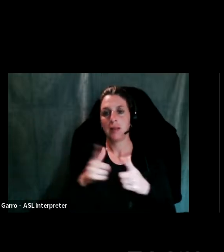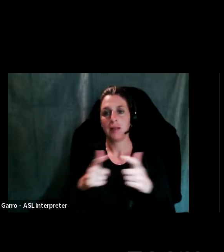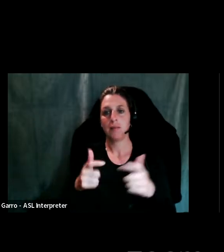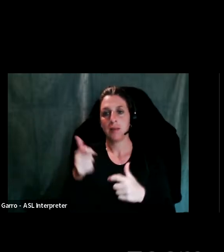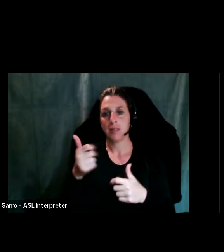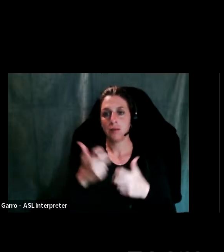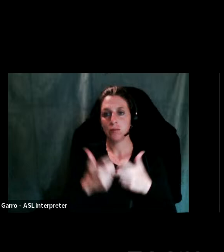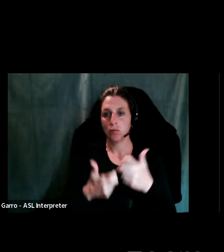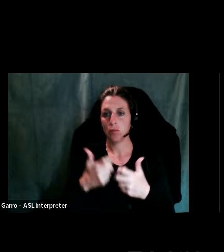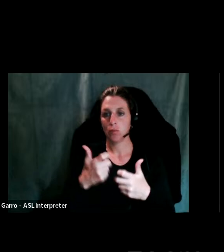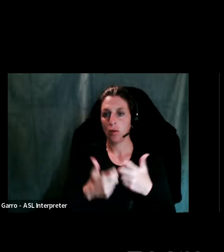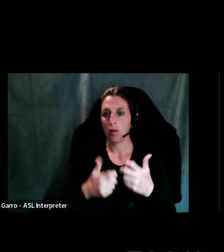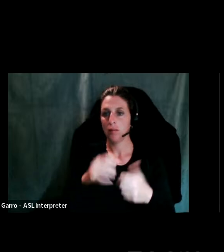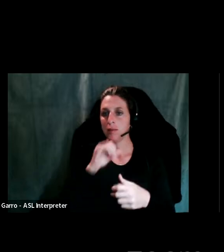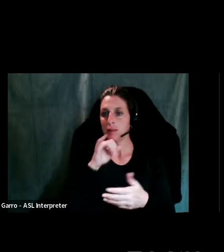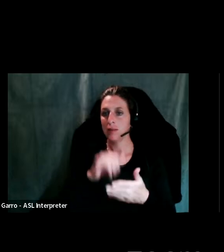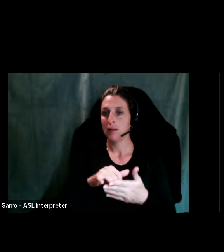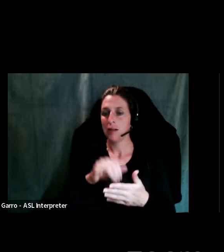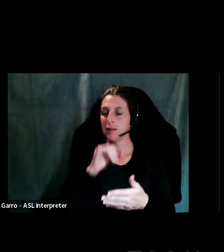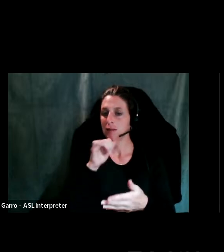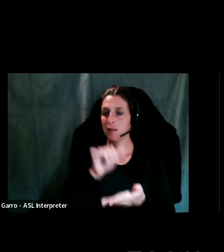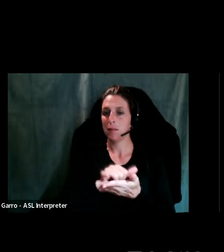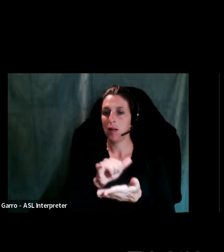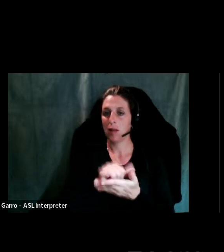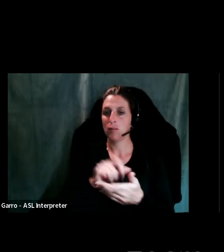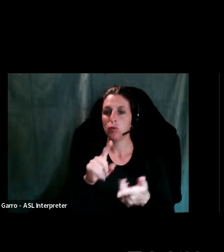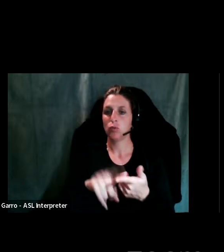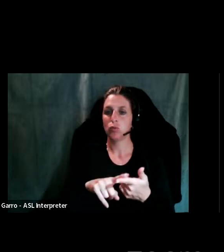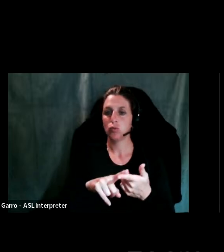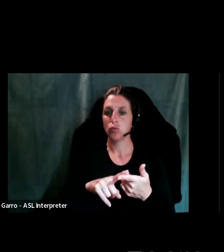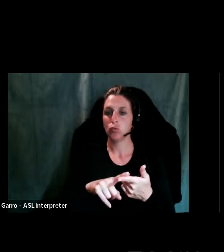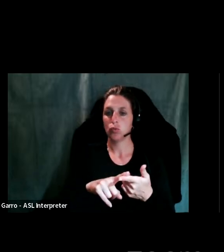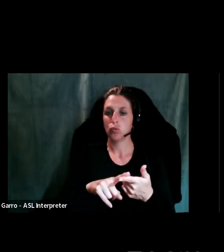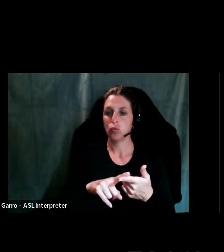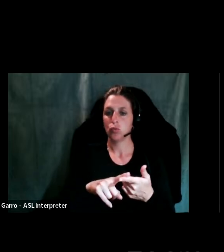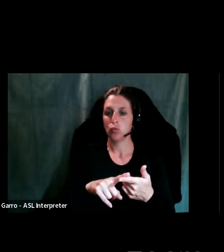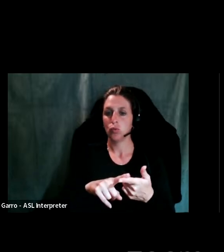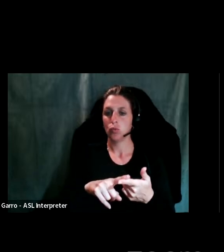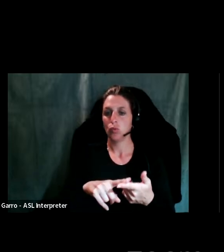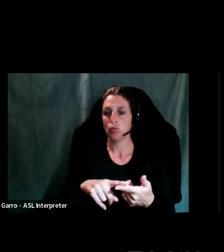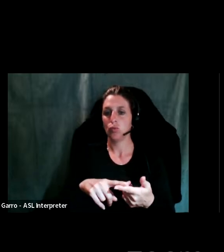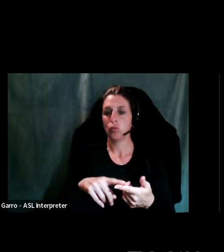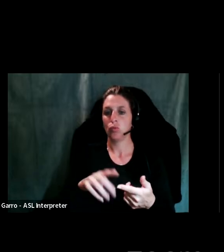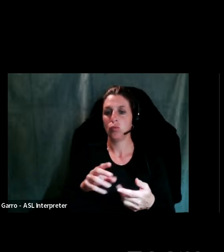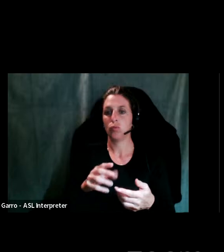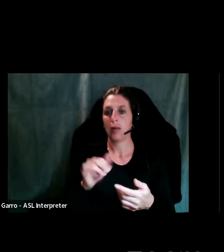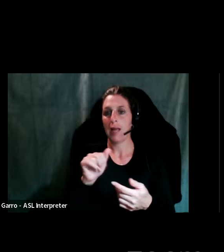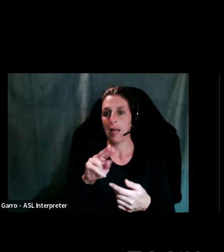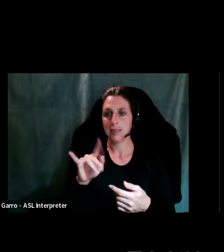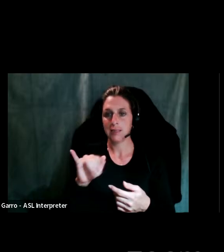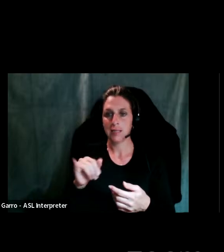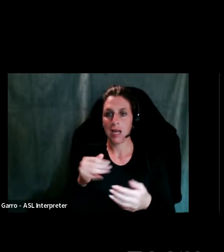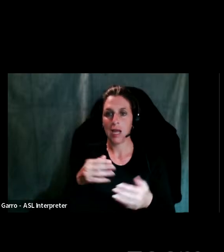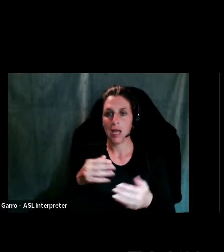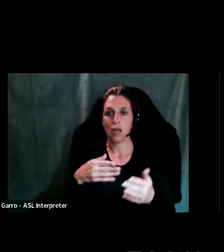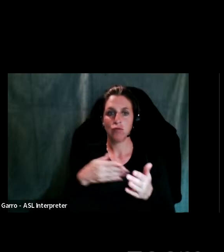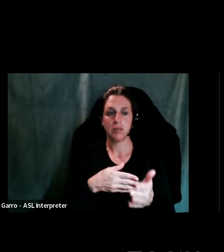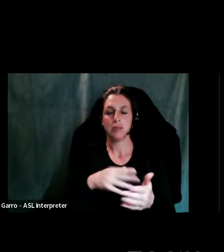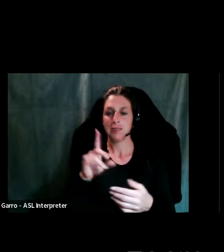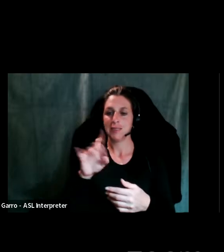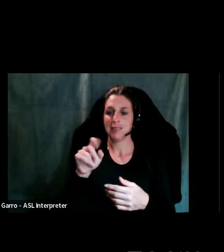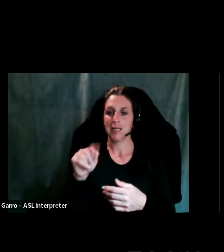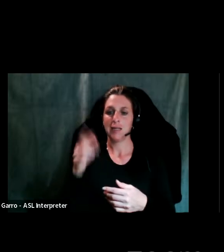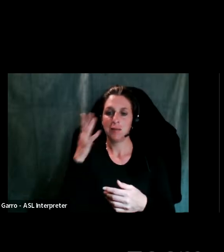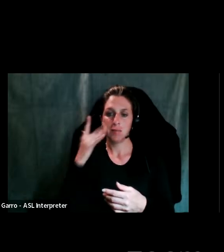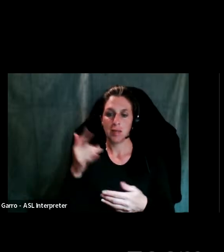problem is that it is impossible to dissent with the framework of anti-racism because dissent is easily dismissed